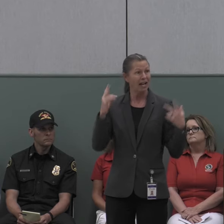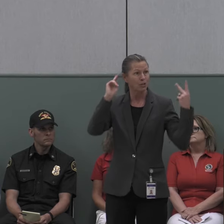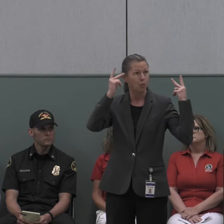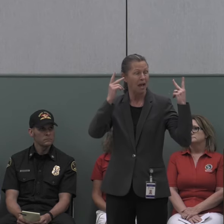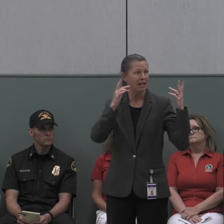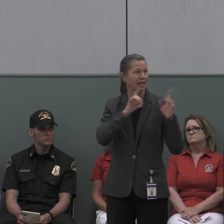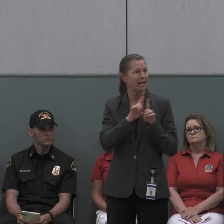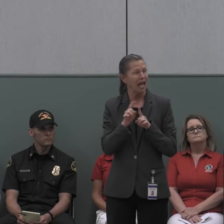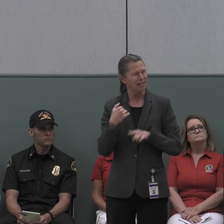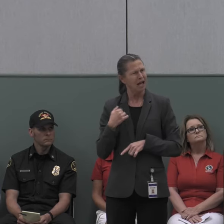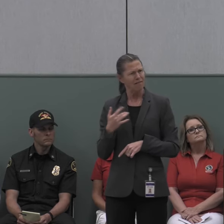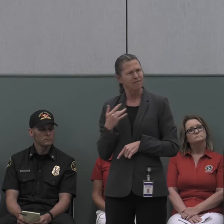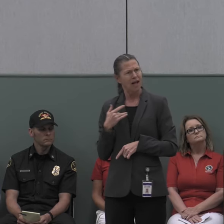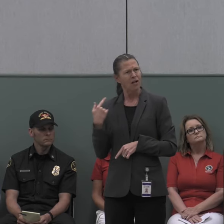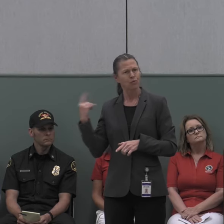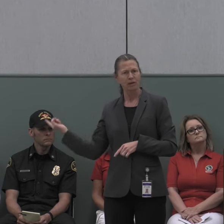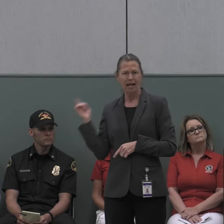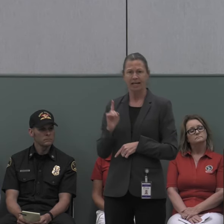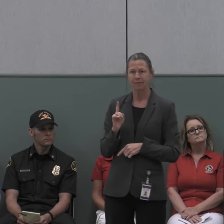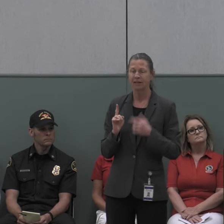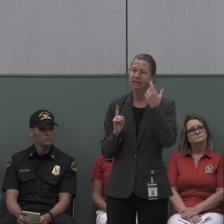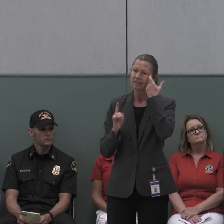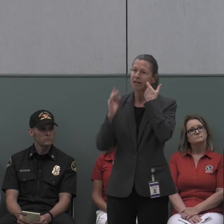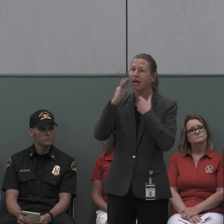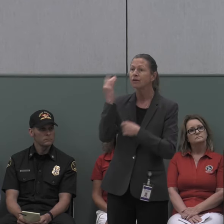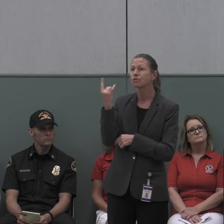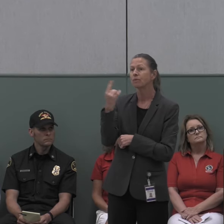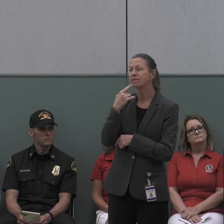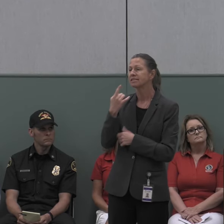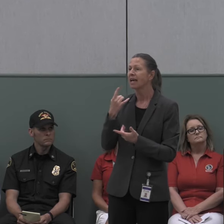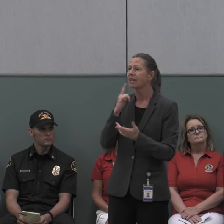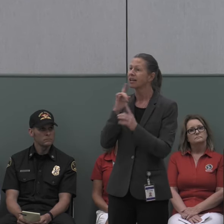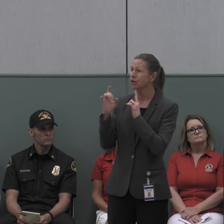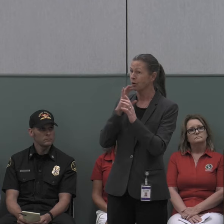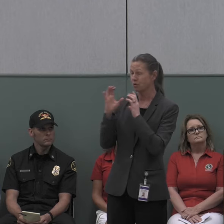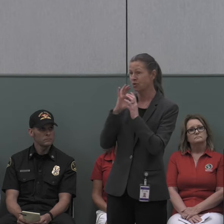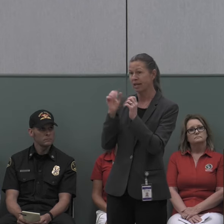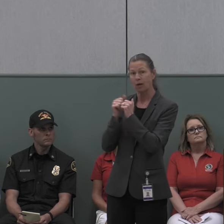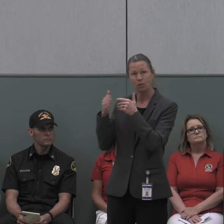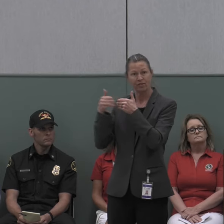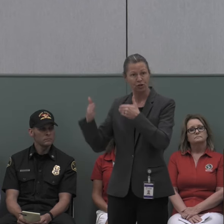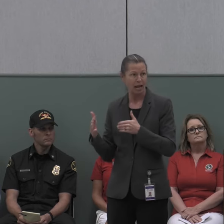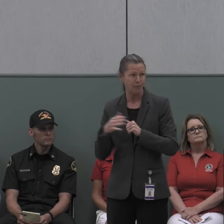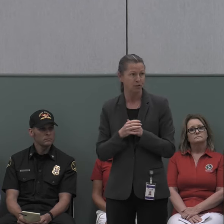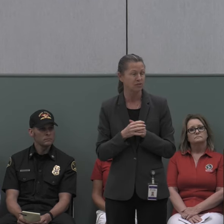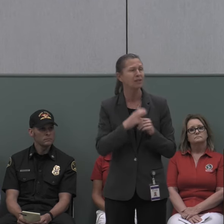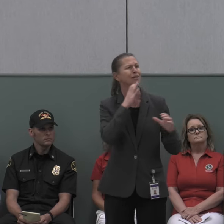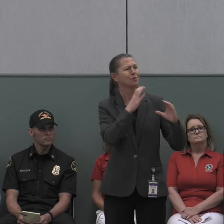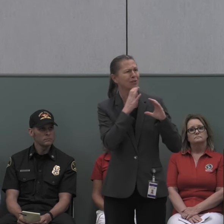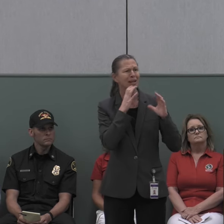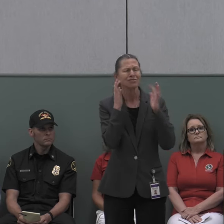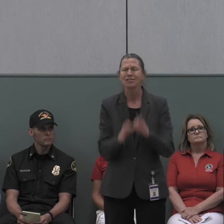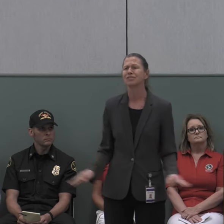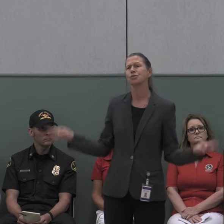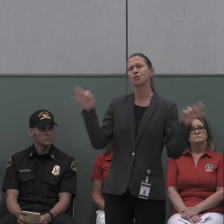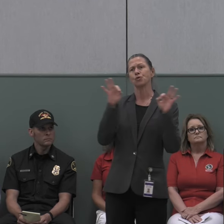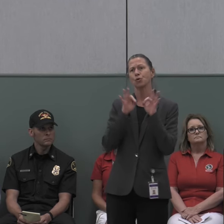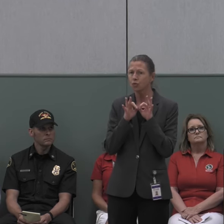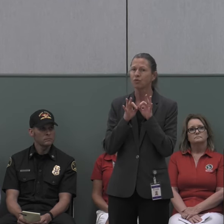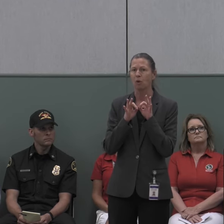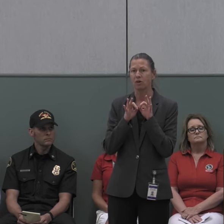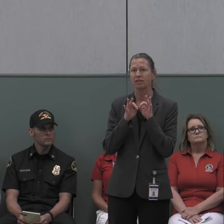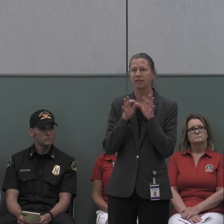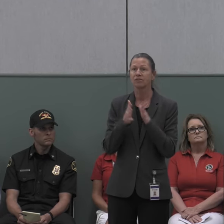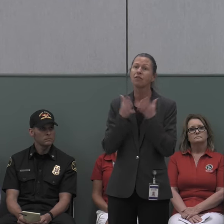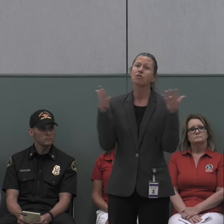It's I've heard someone say, keep in communication with your neighbors. Communication is a huge portion of this. There's a lot of fear, and